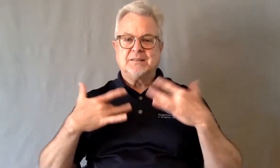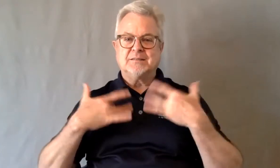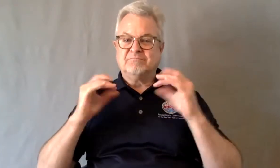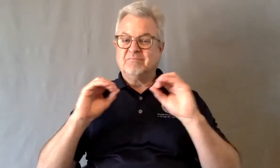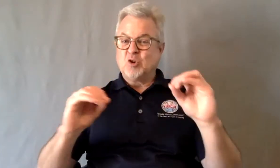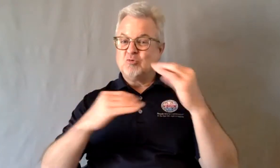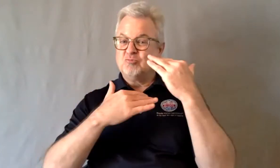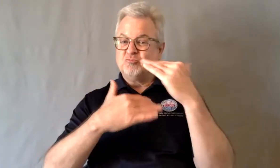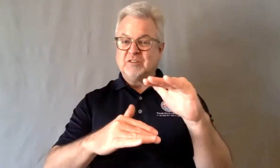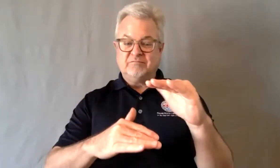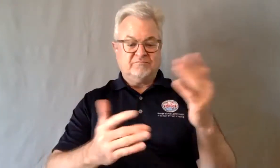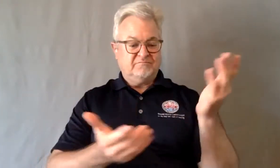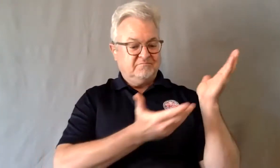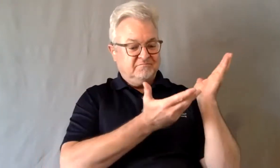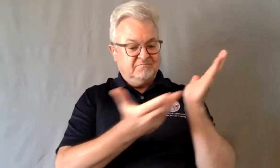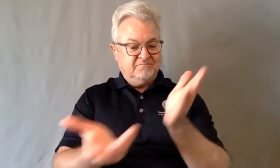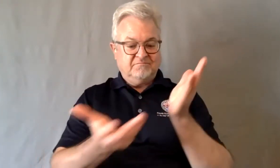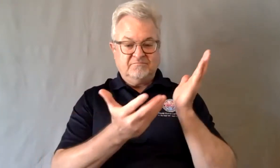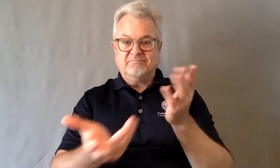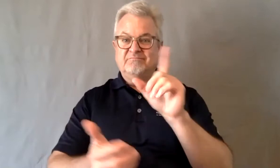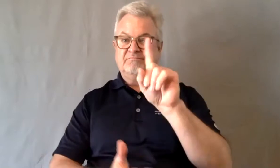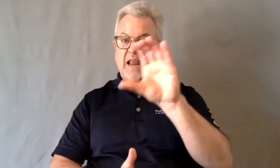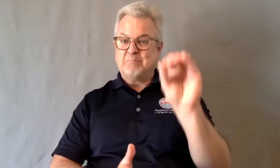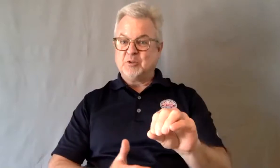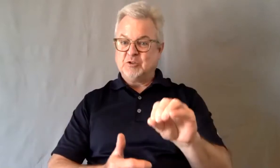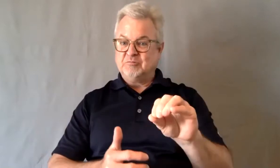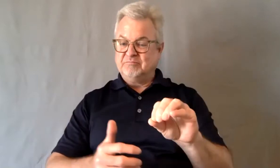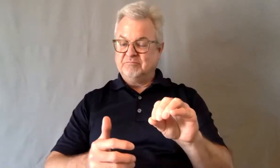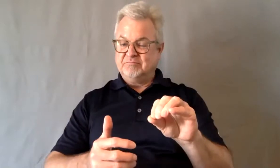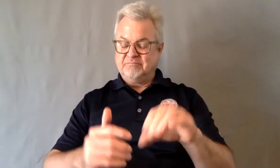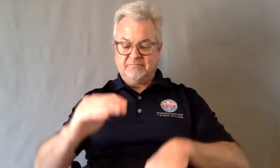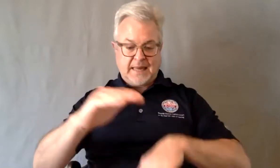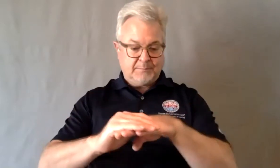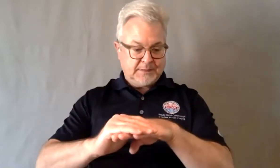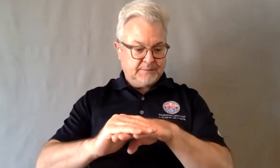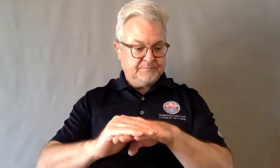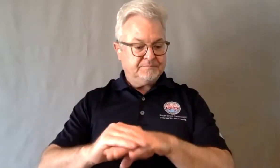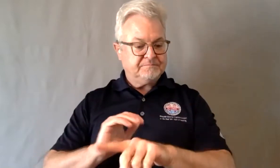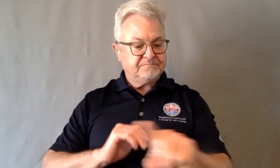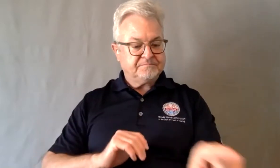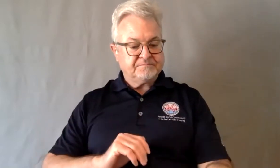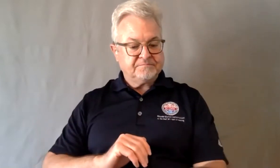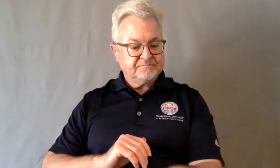Also, catering events have no restrictions. It is back to 100%